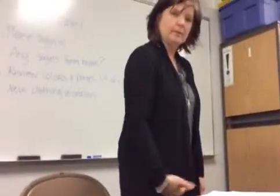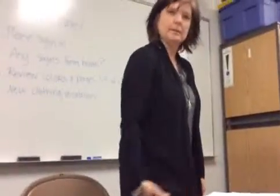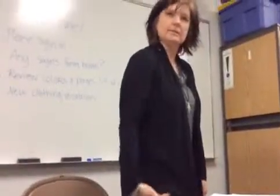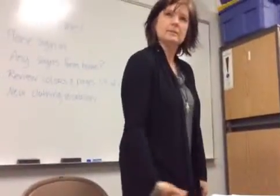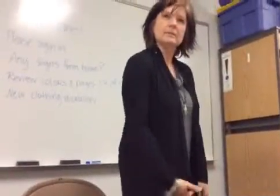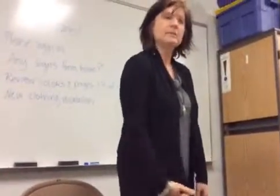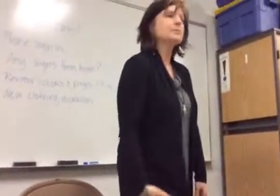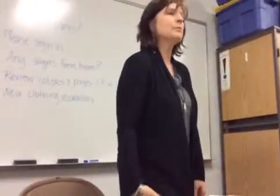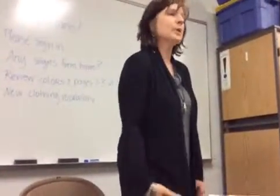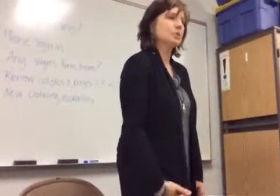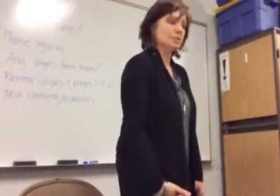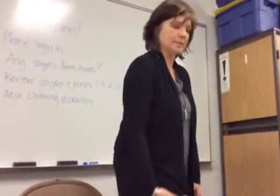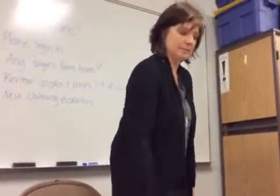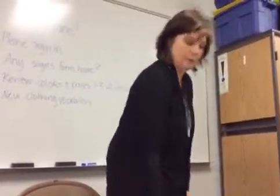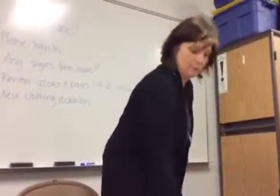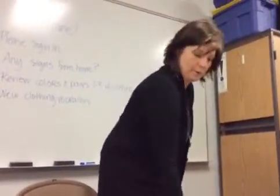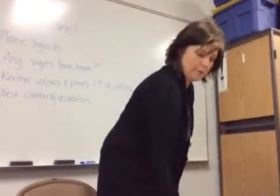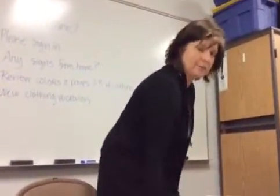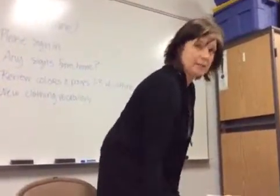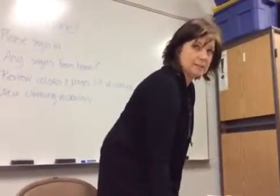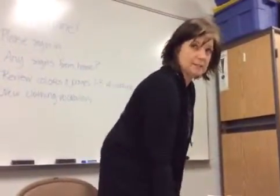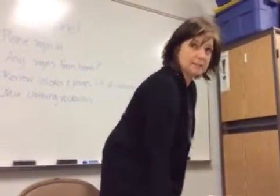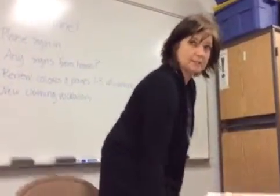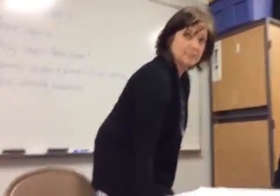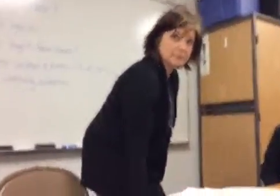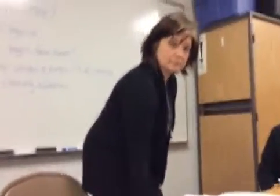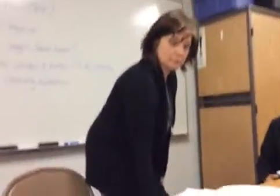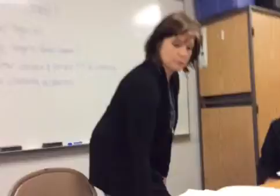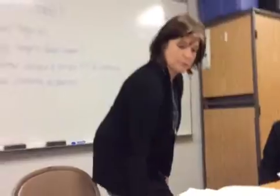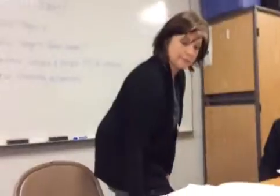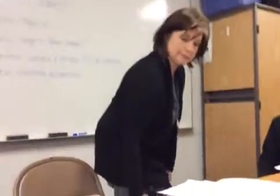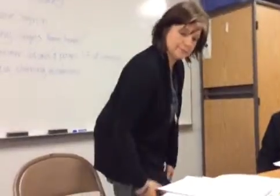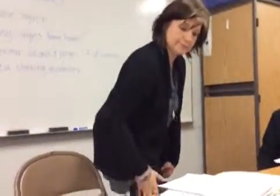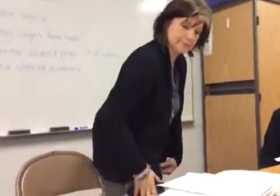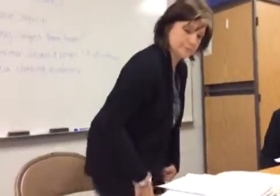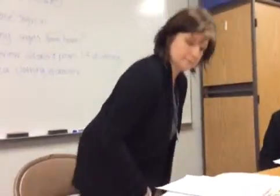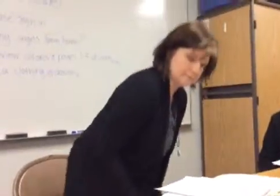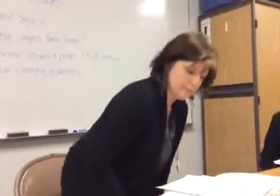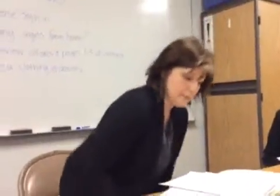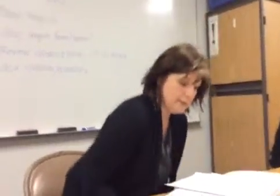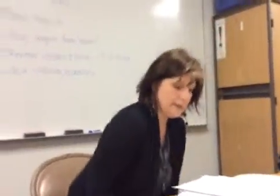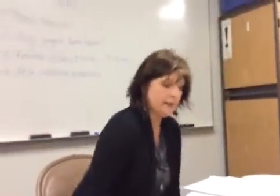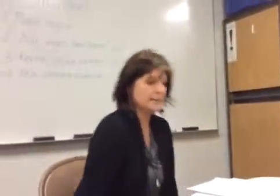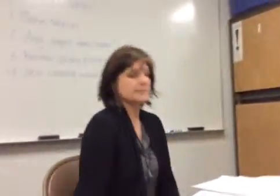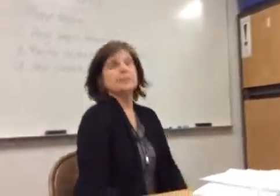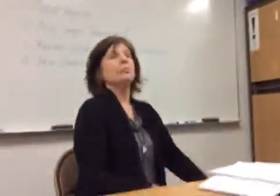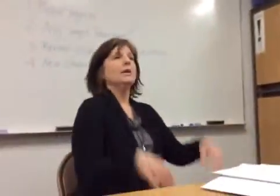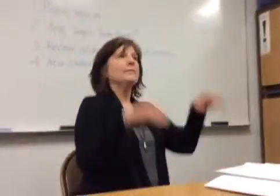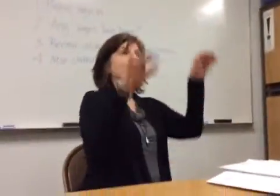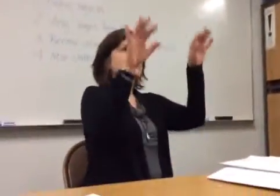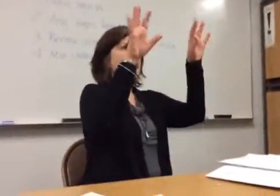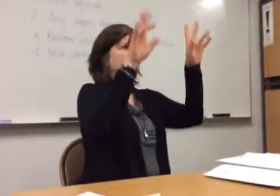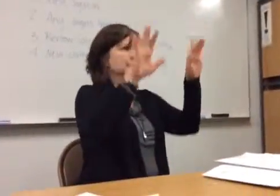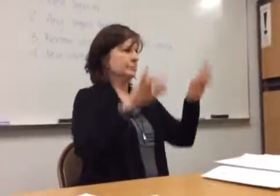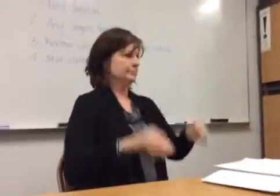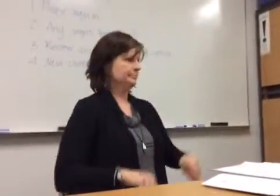shorts? I would be wearing shorts. And if I were wearing these? Capris. Capris. And what if I said?